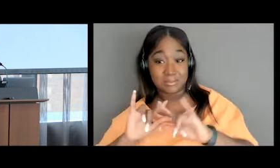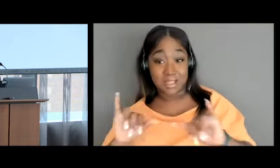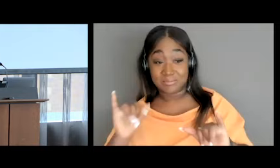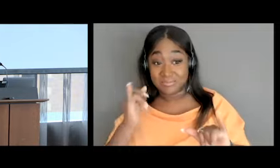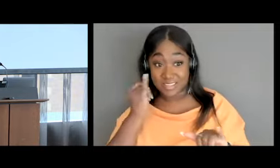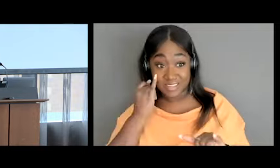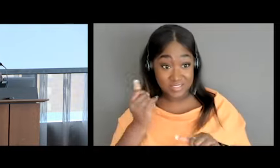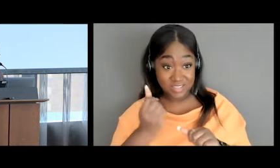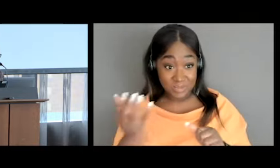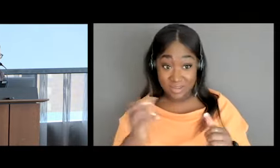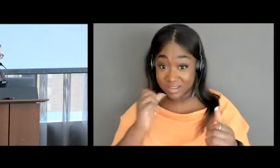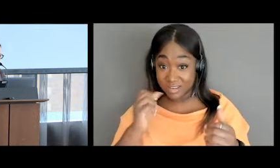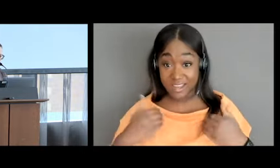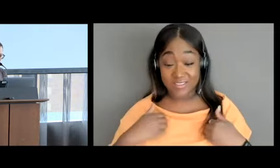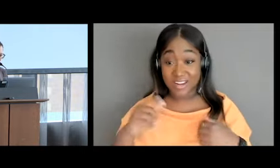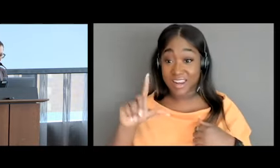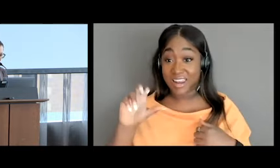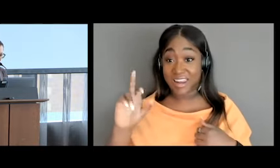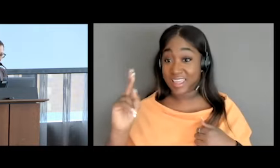Okay. It is